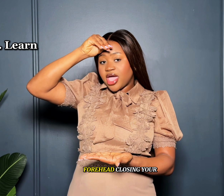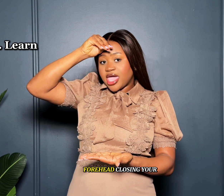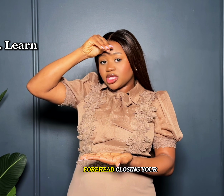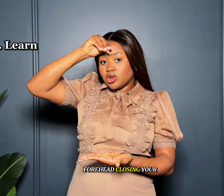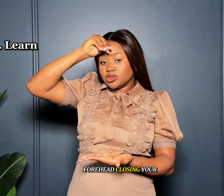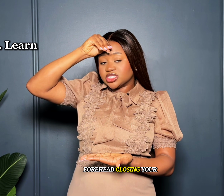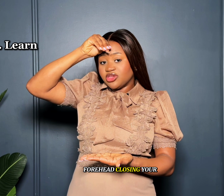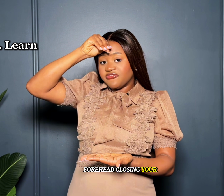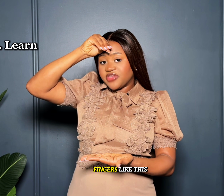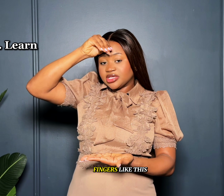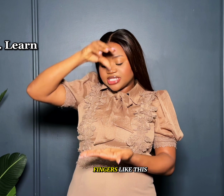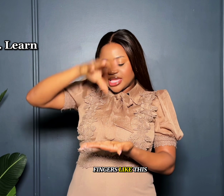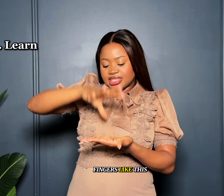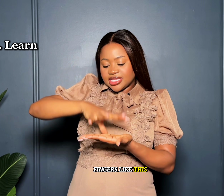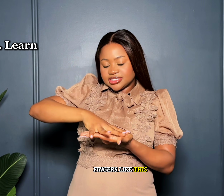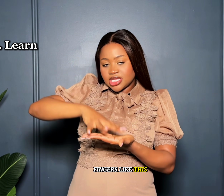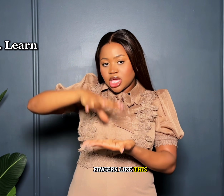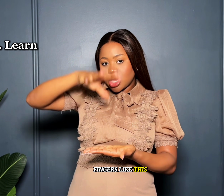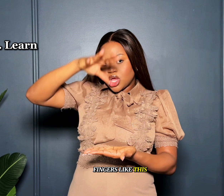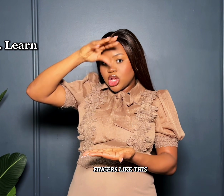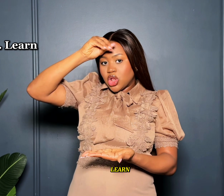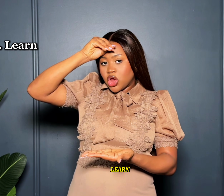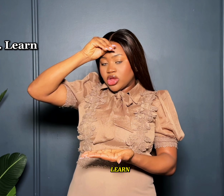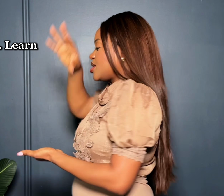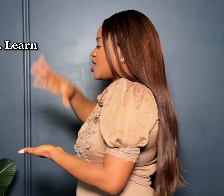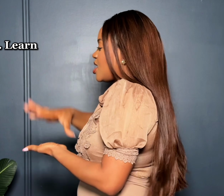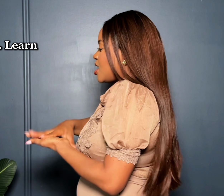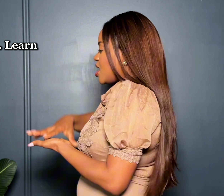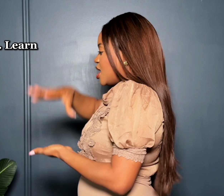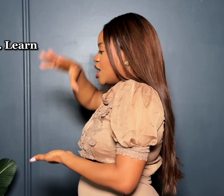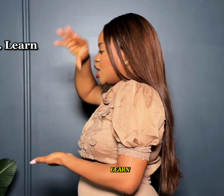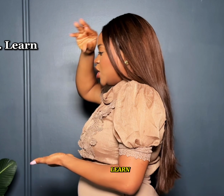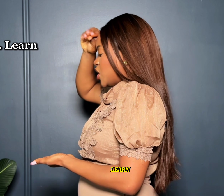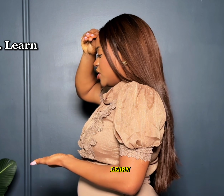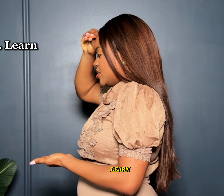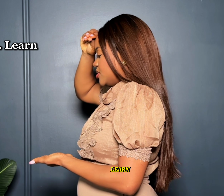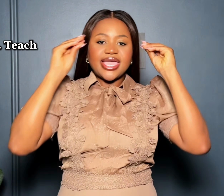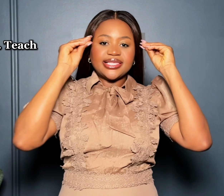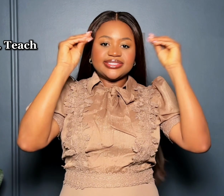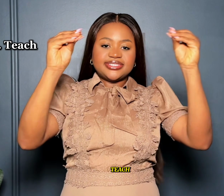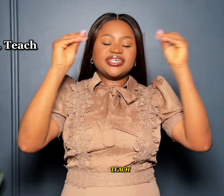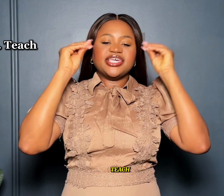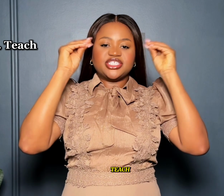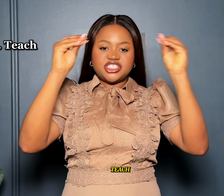forehead, closing your fingers like this. Learn. Learn. Teach.